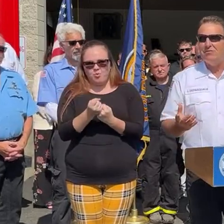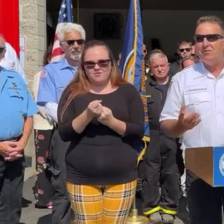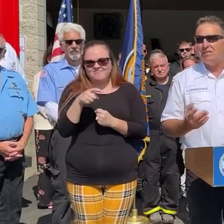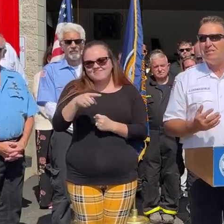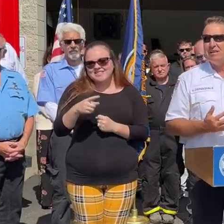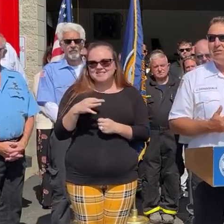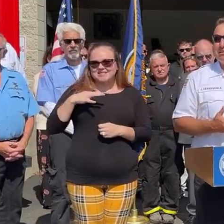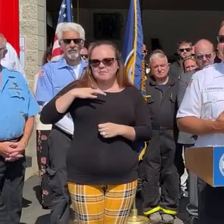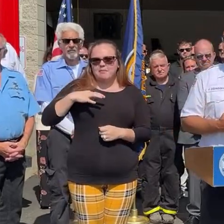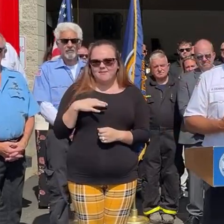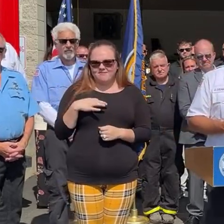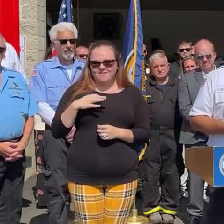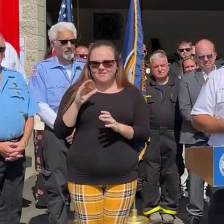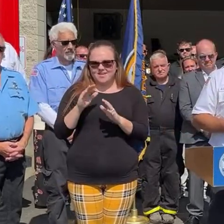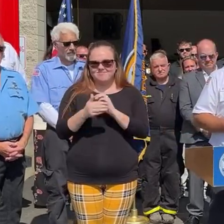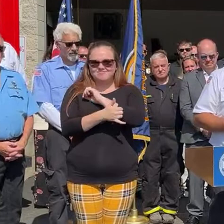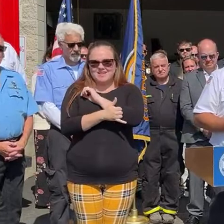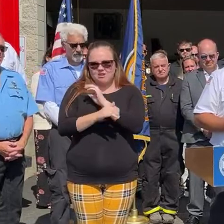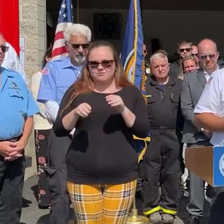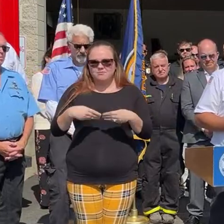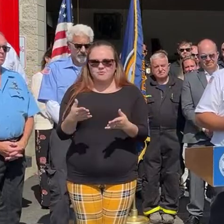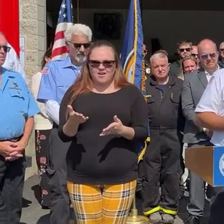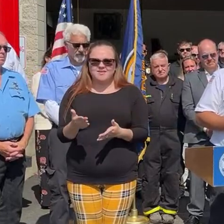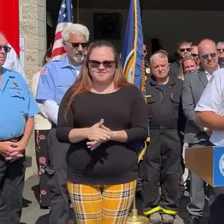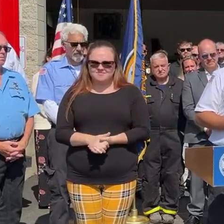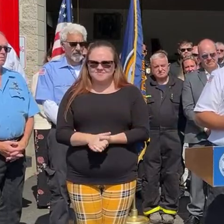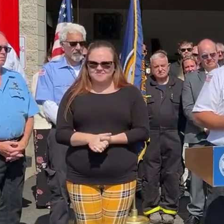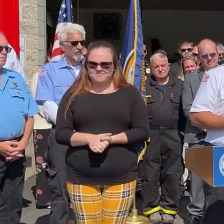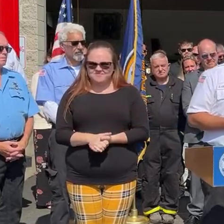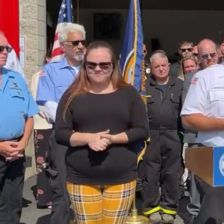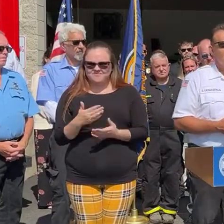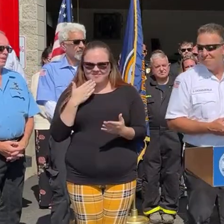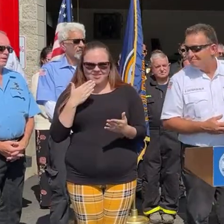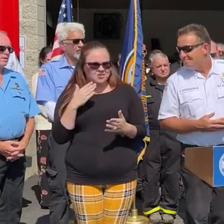added benefit that the county's given us the opportunity for.